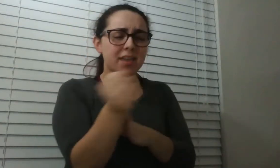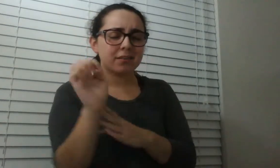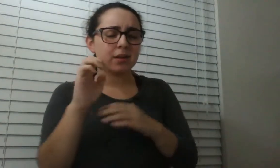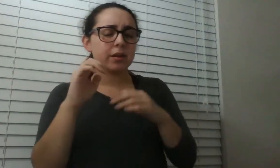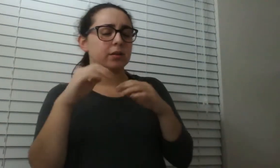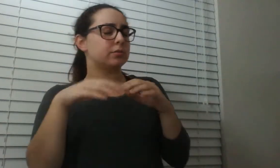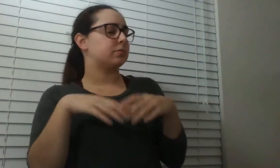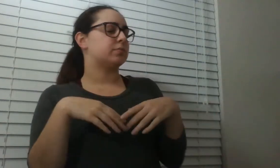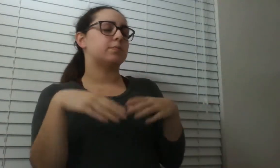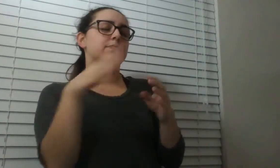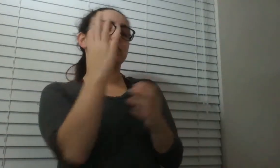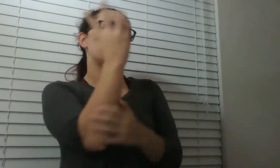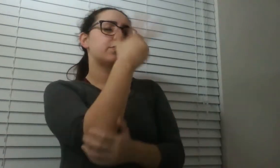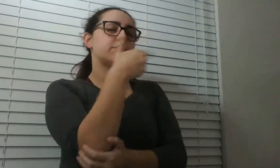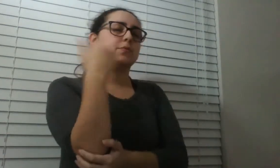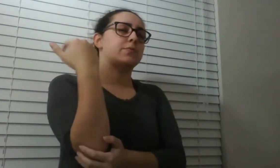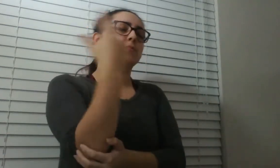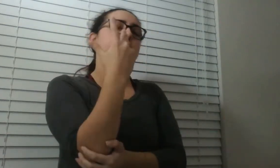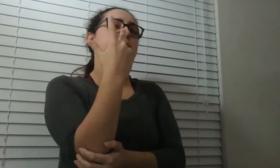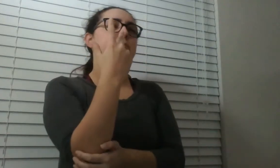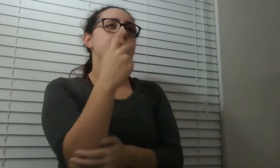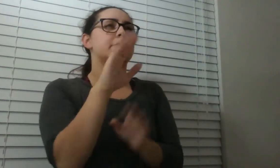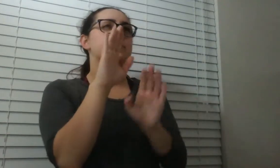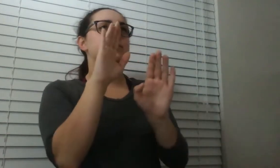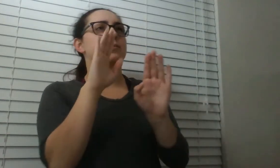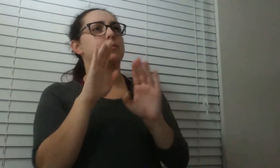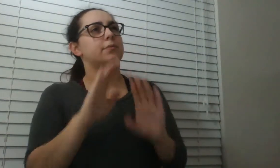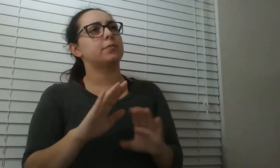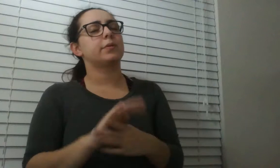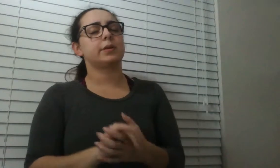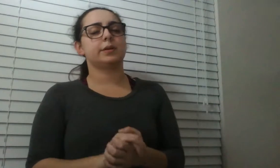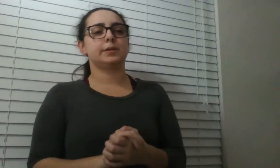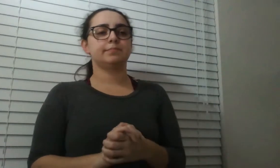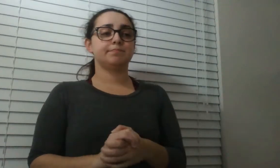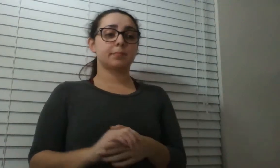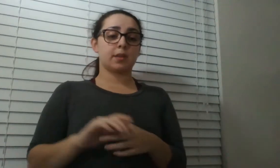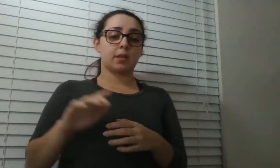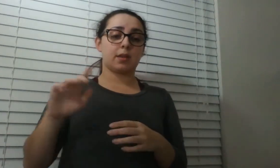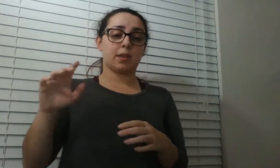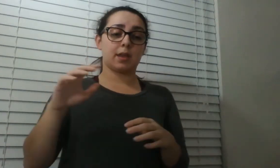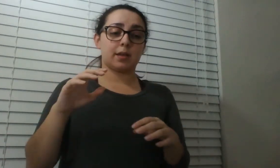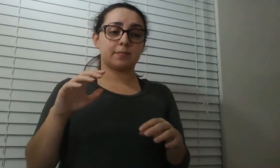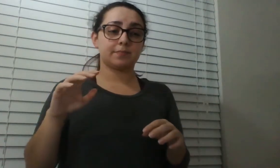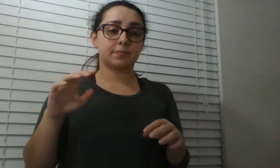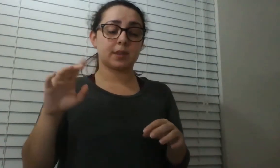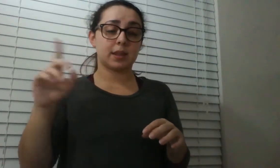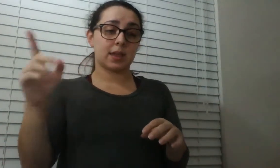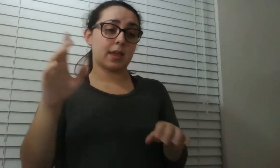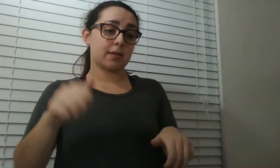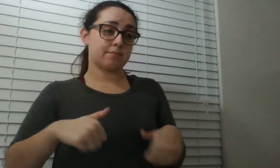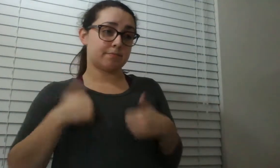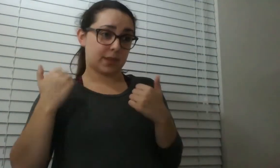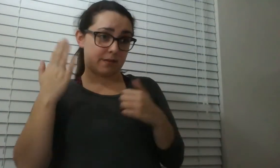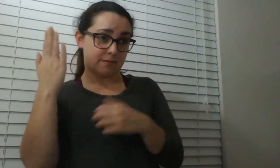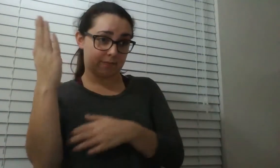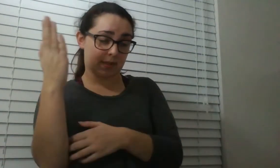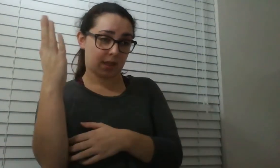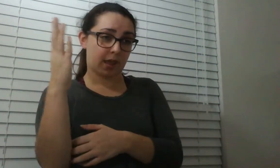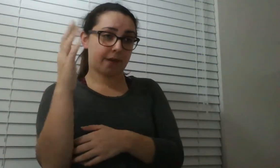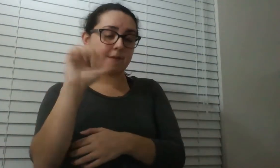It was beautiful. Rick lived there with his family for 10 years until college. I moved to Boston and